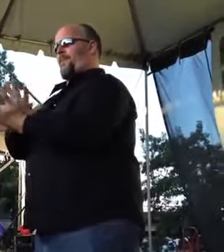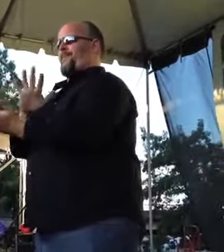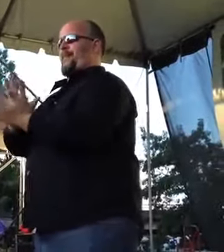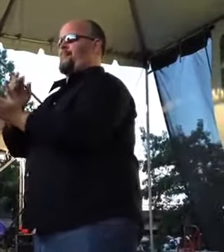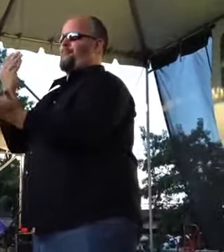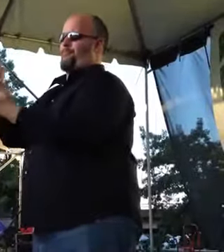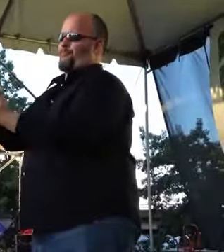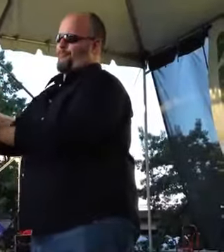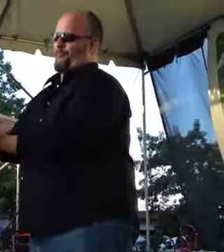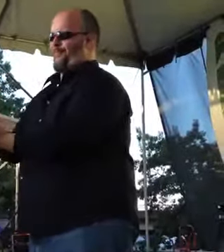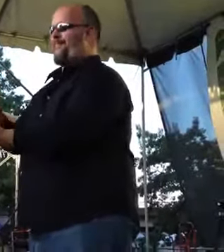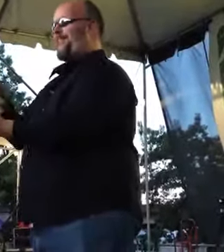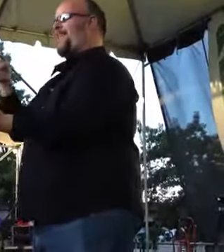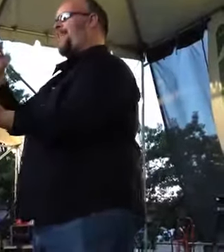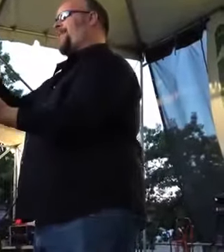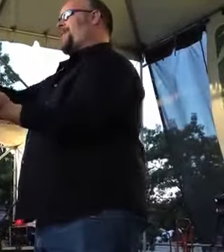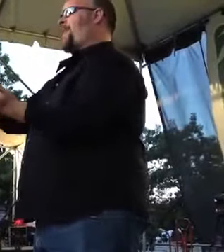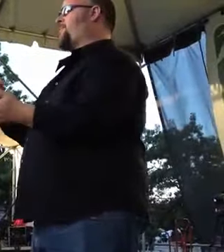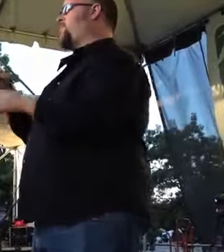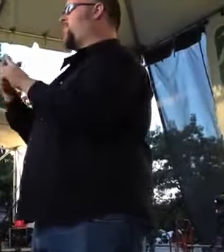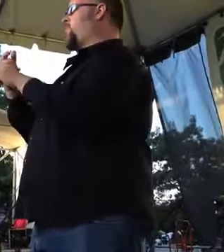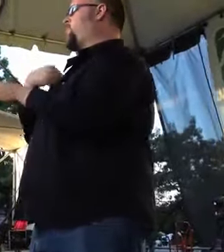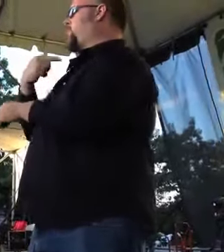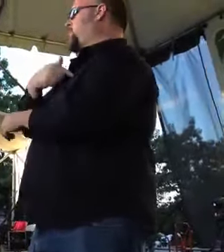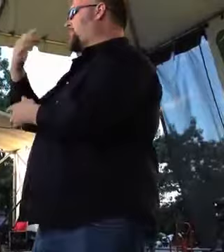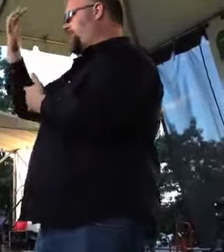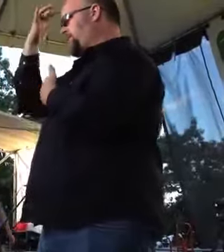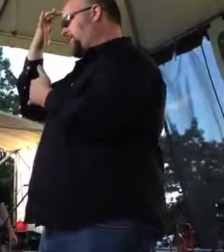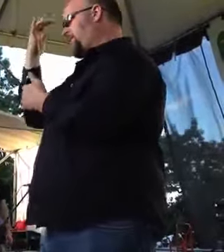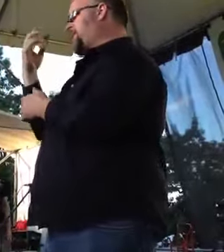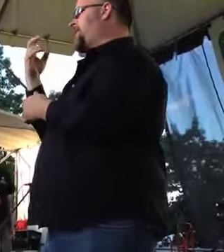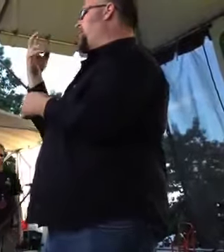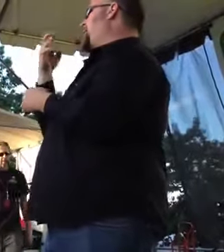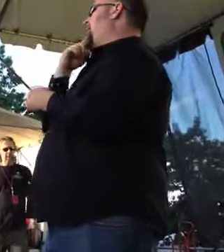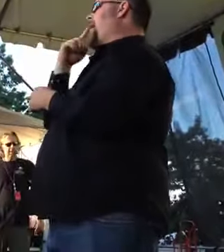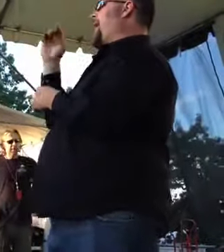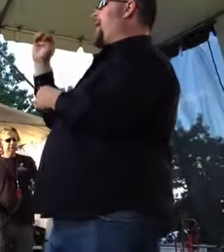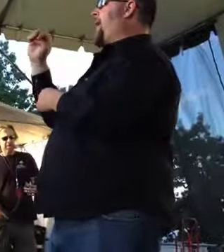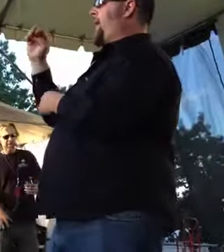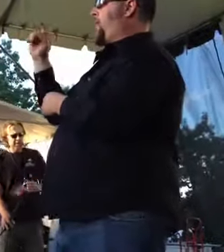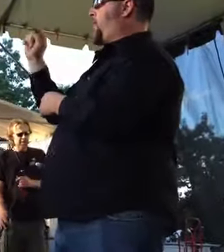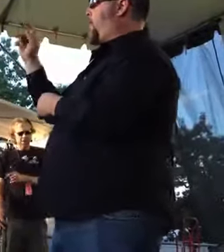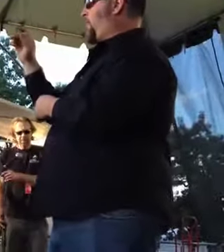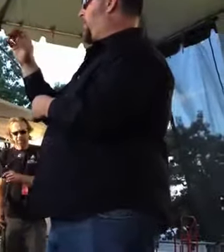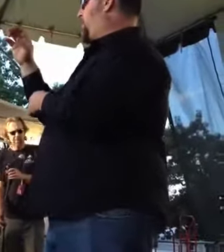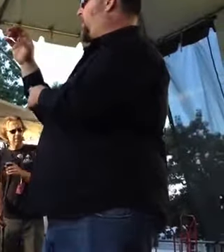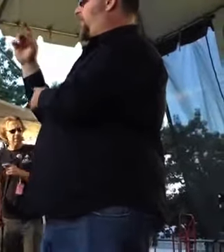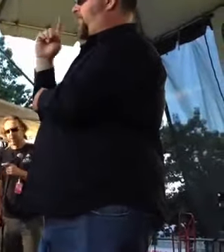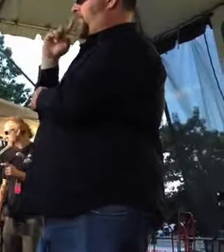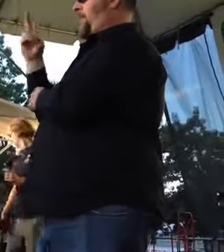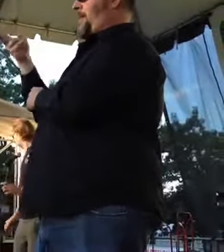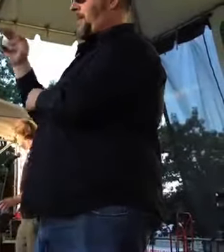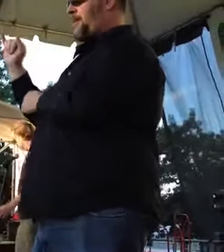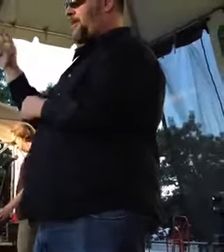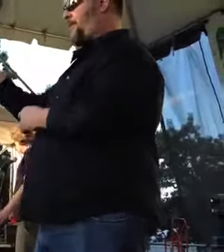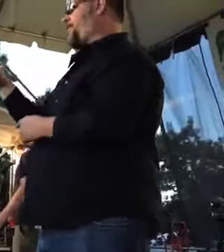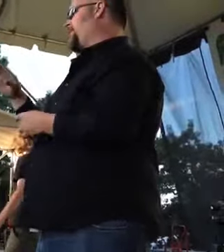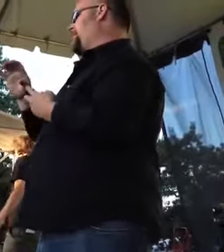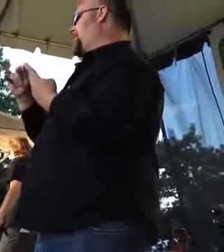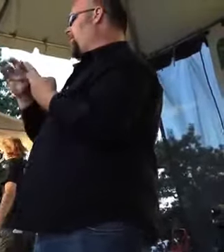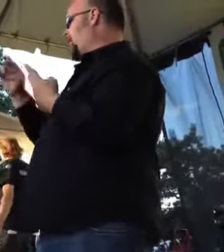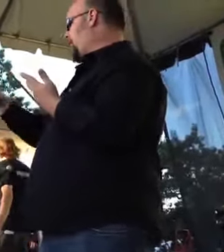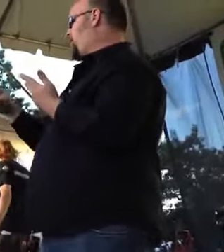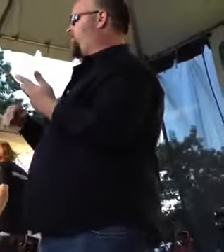You know, and we were sick with epilepsy, going blind from glaucoma, suffering from HIV and cancer.